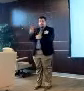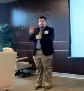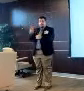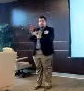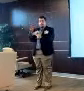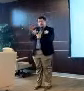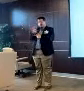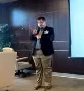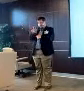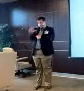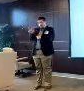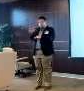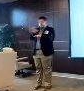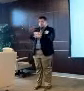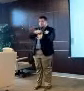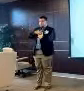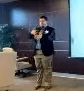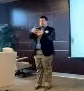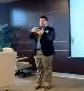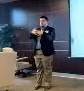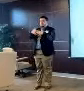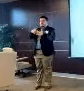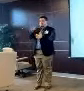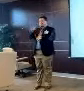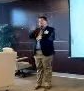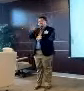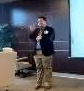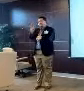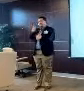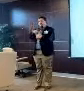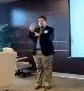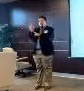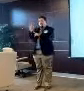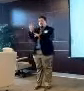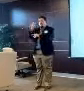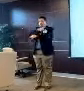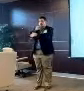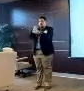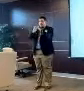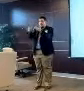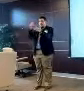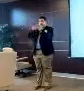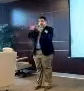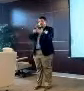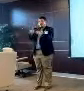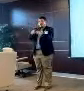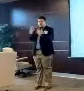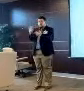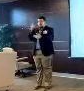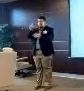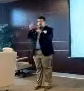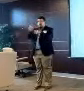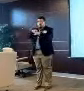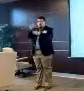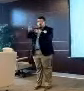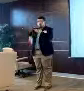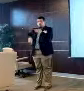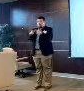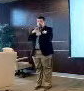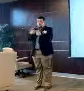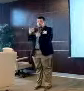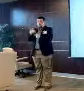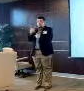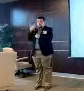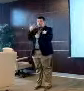and 73 are on ventilators. We have 15 patients under investigation awaiting test results. We have